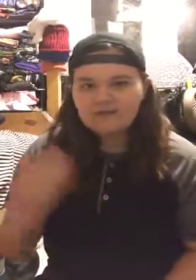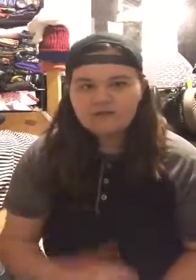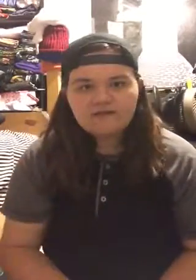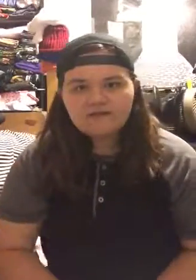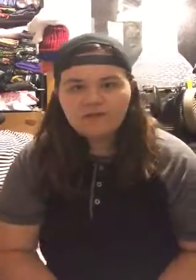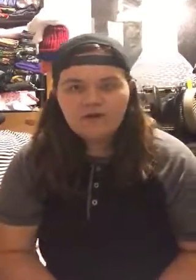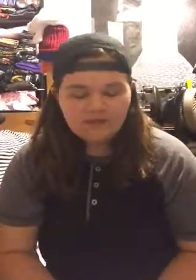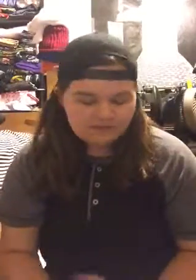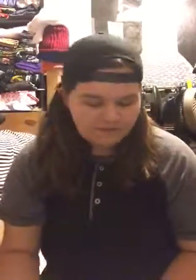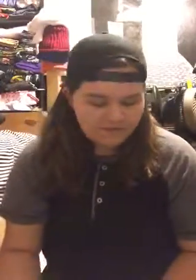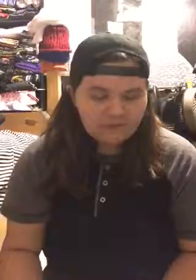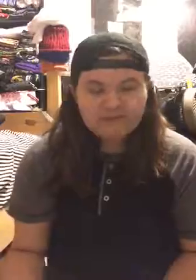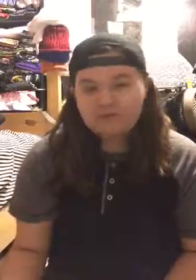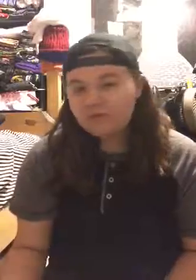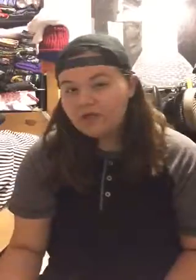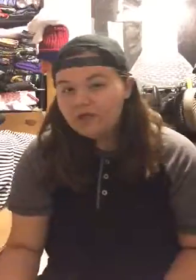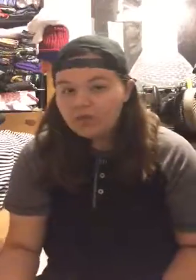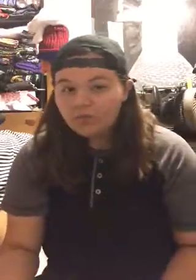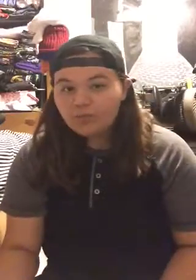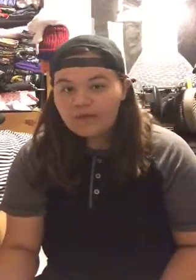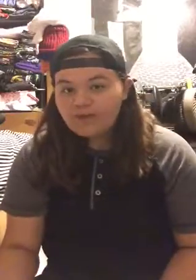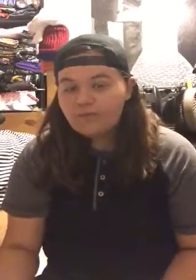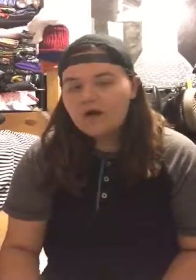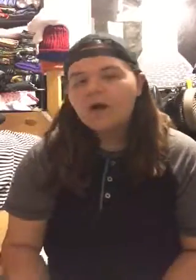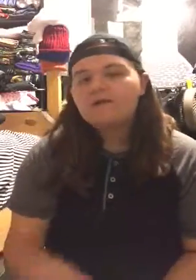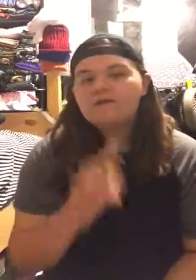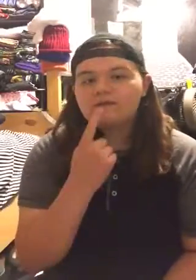That's how they do barn. And so if you want to do red